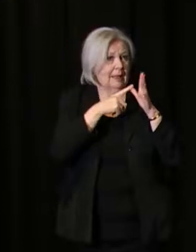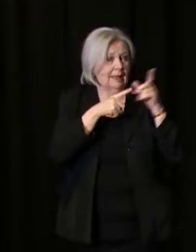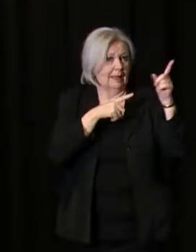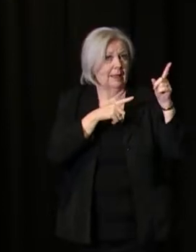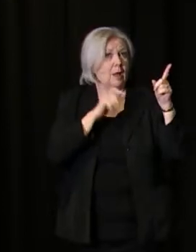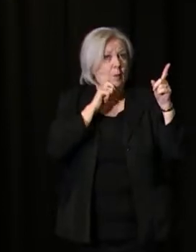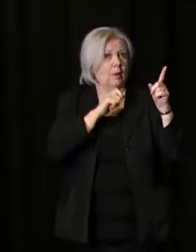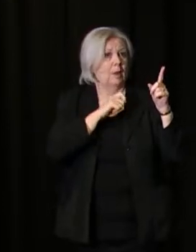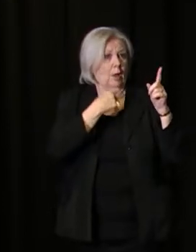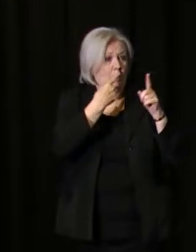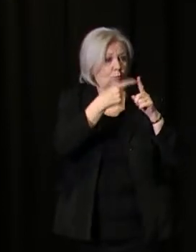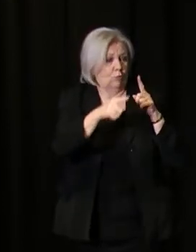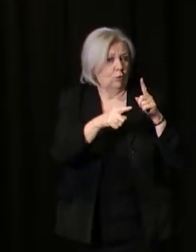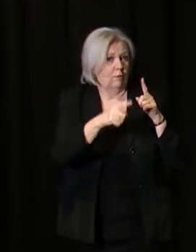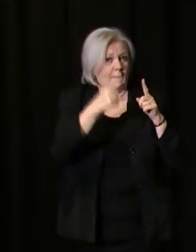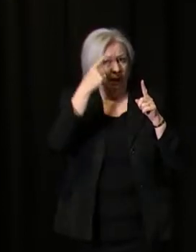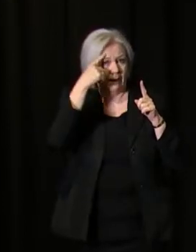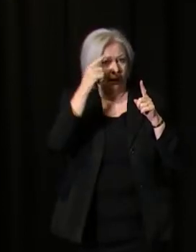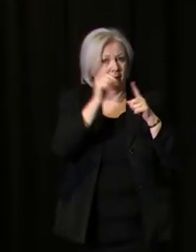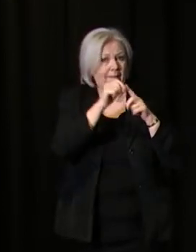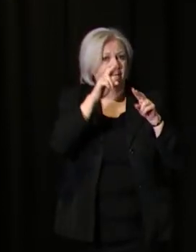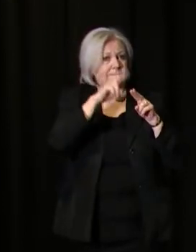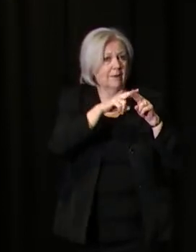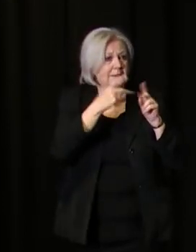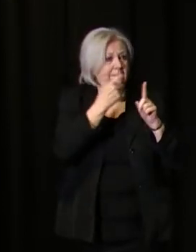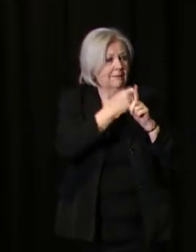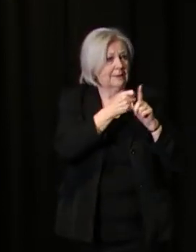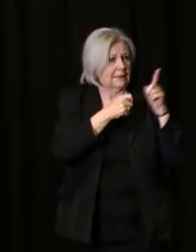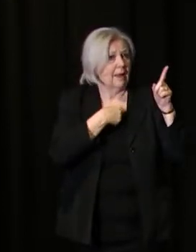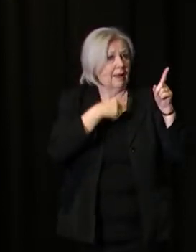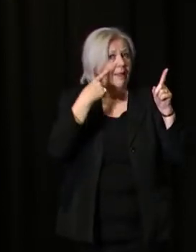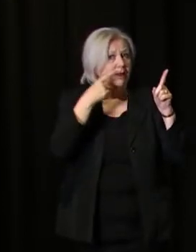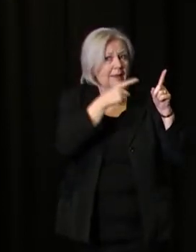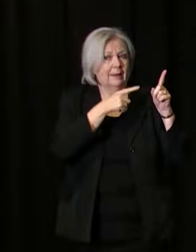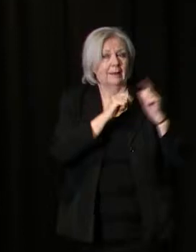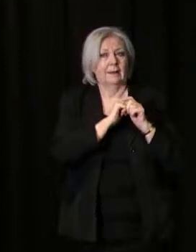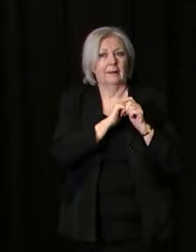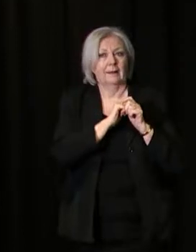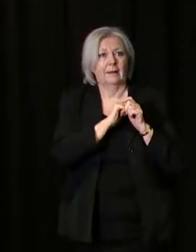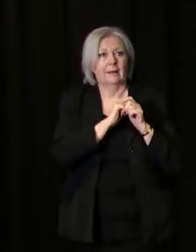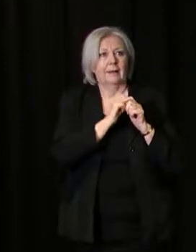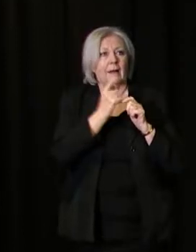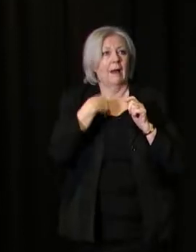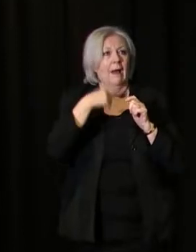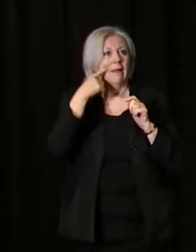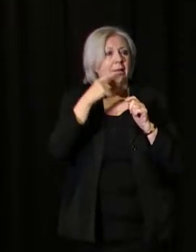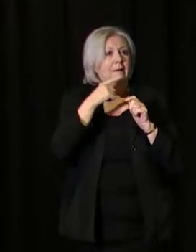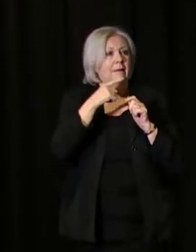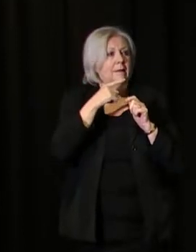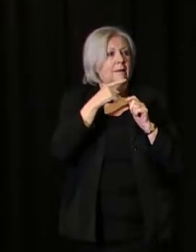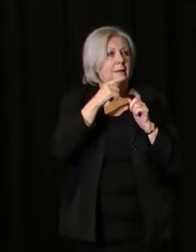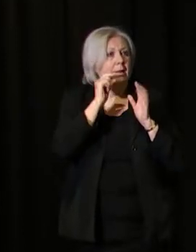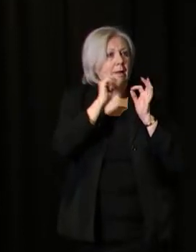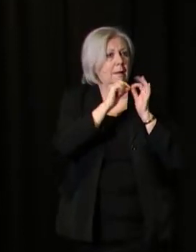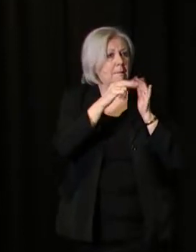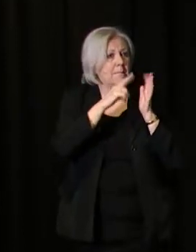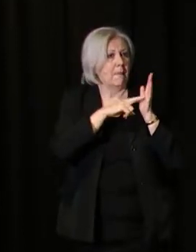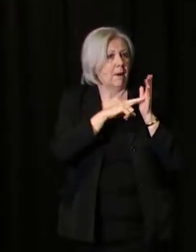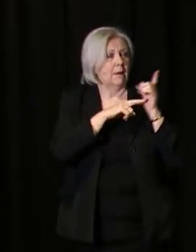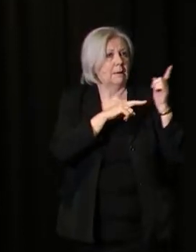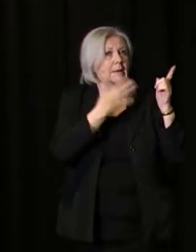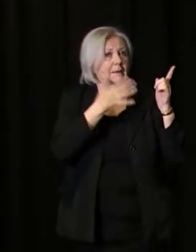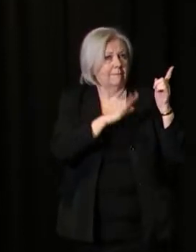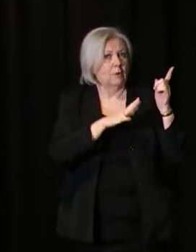3rd of November. I think the Biden administration have already ordered enough doses for all the kids in the